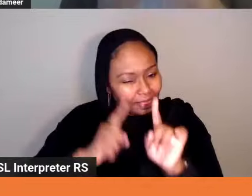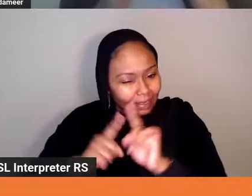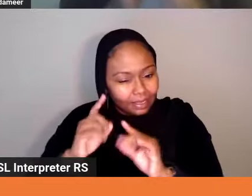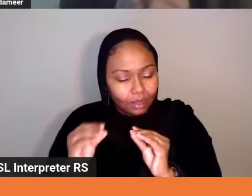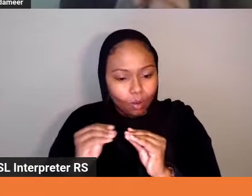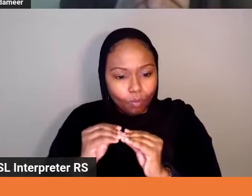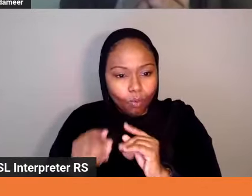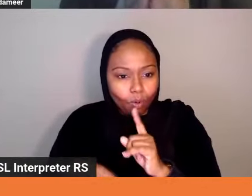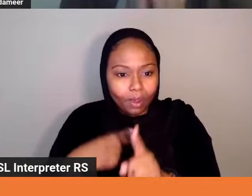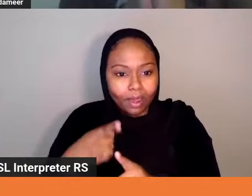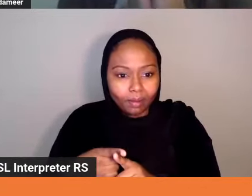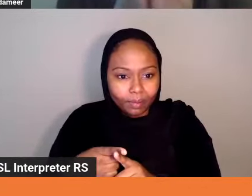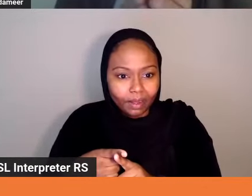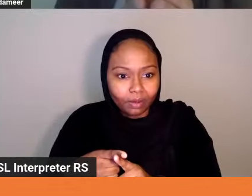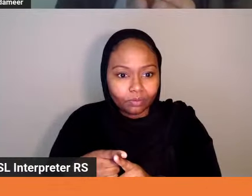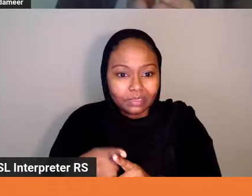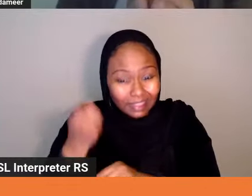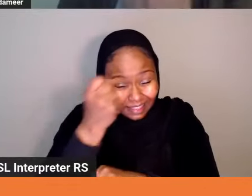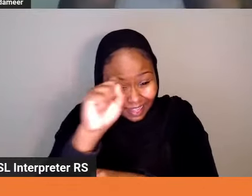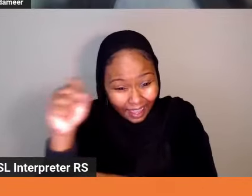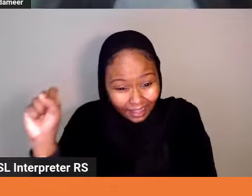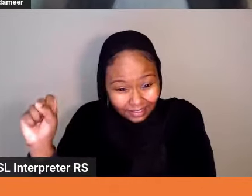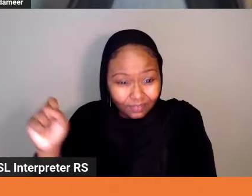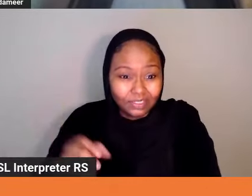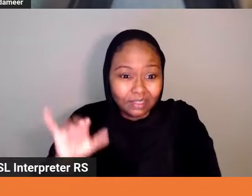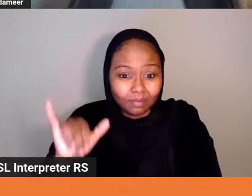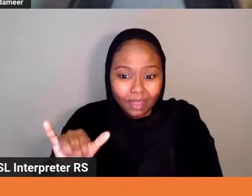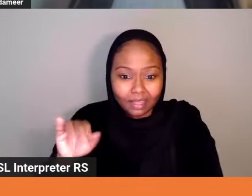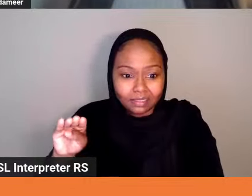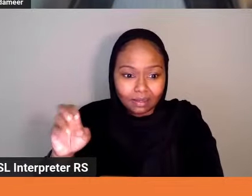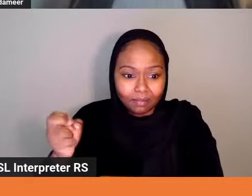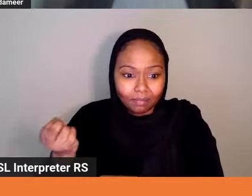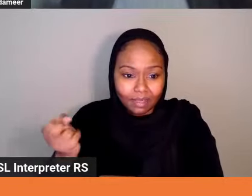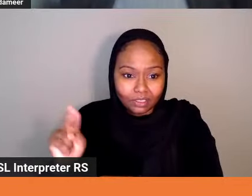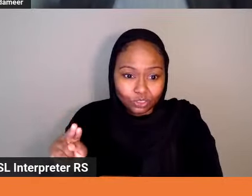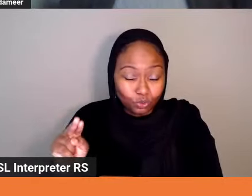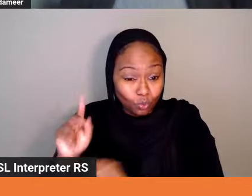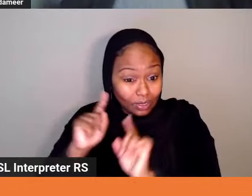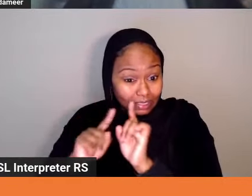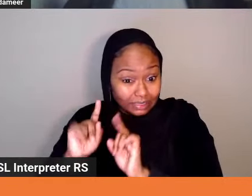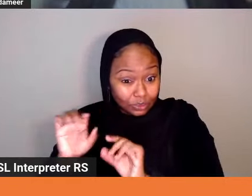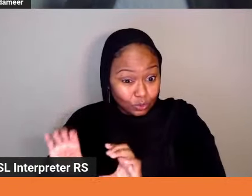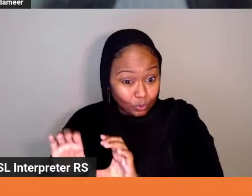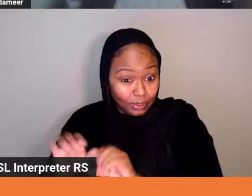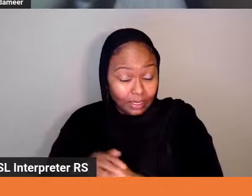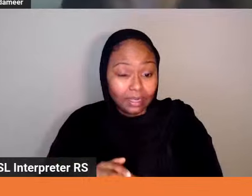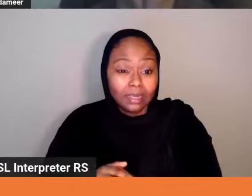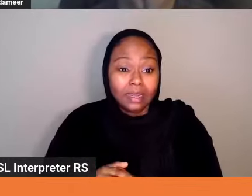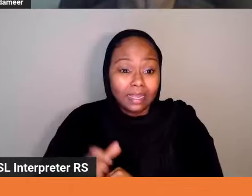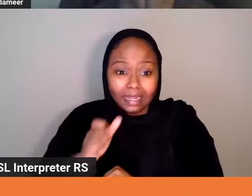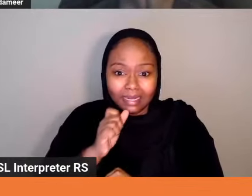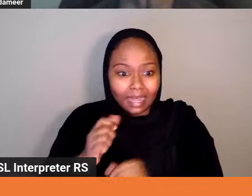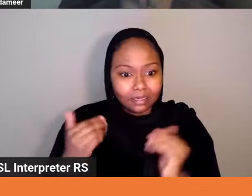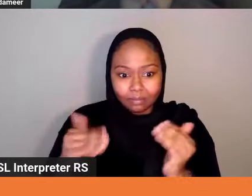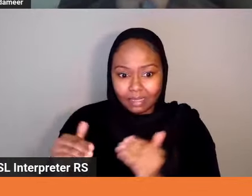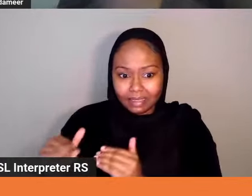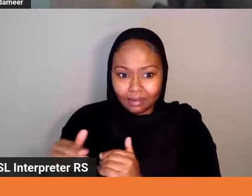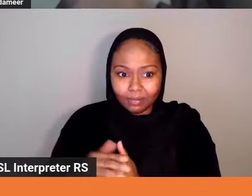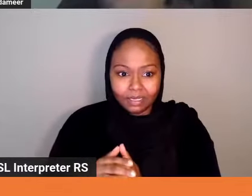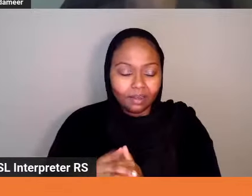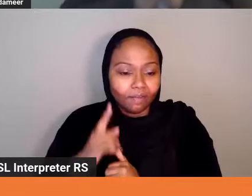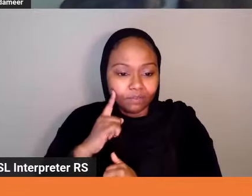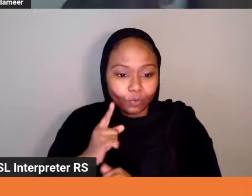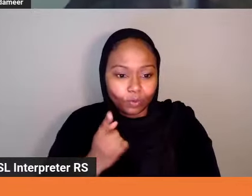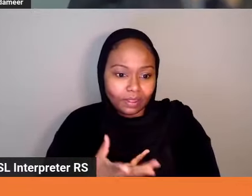kind of activism that Mansour is thinking about. And not just to be limited for the